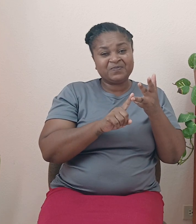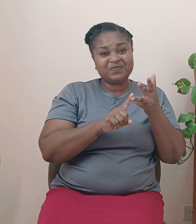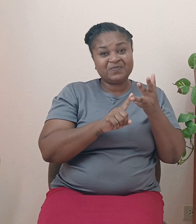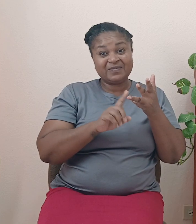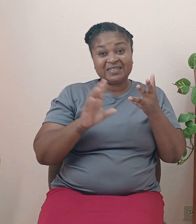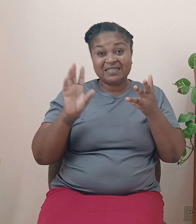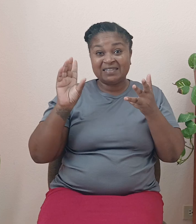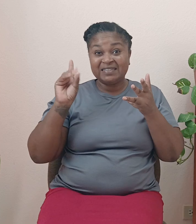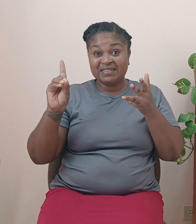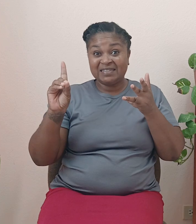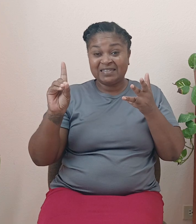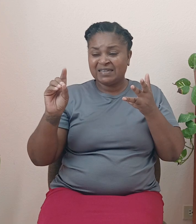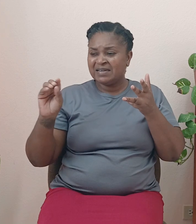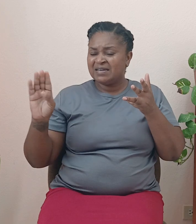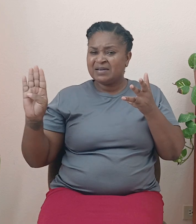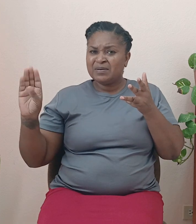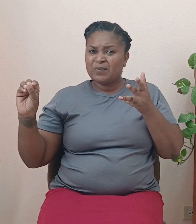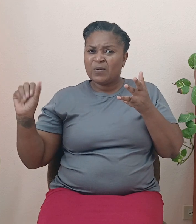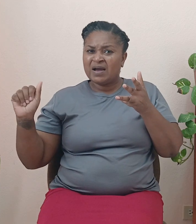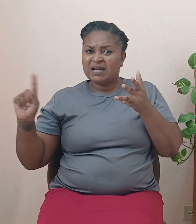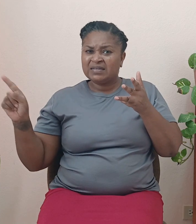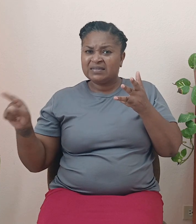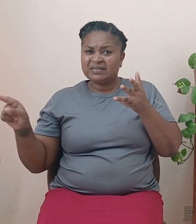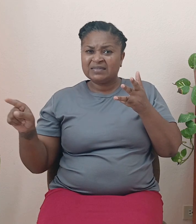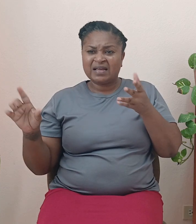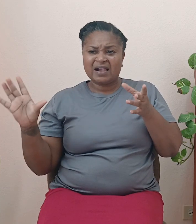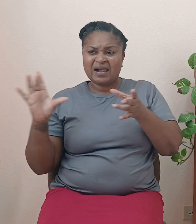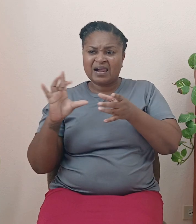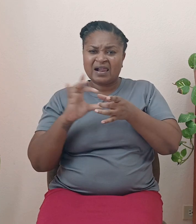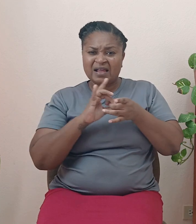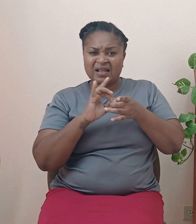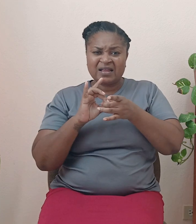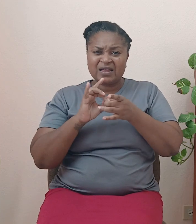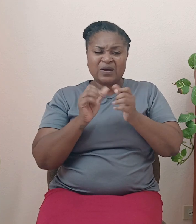D. Boaz was related to Naomi's daughter.